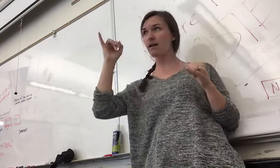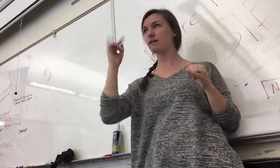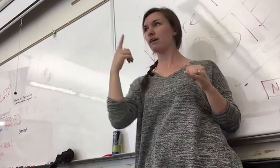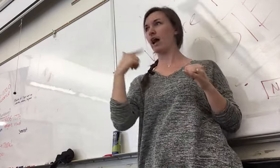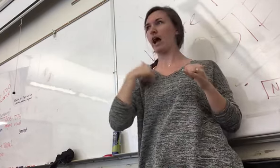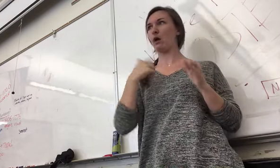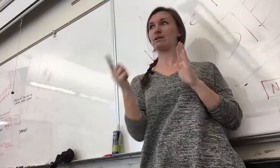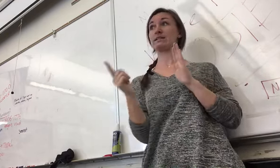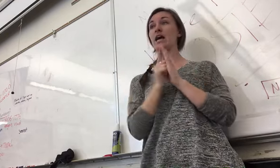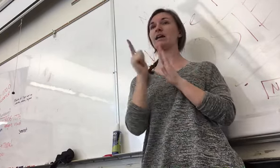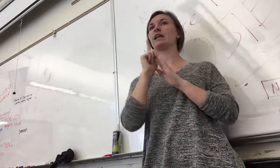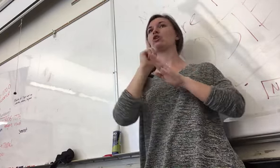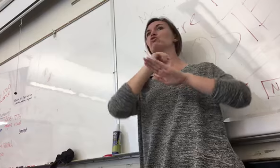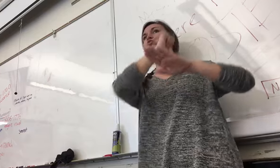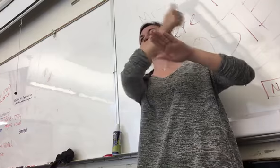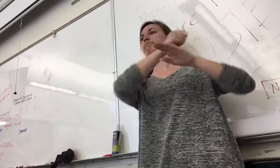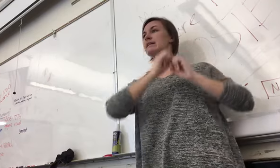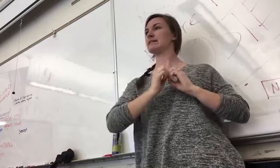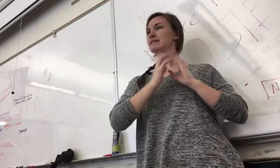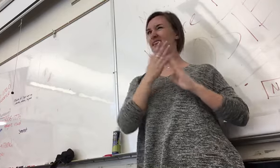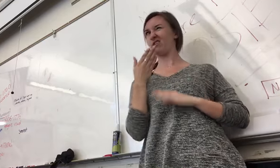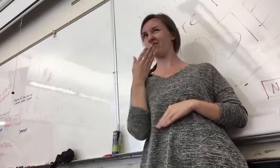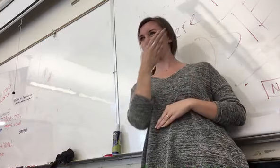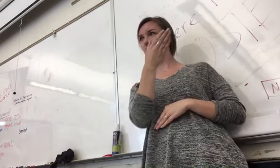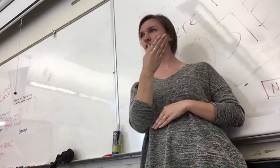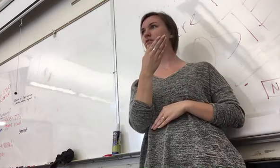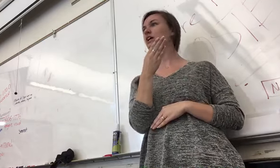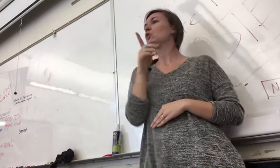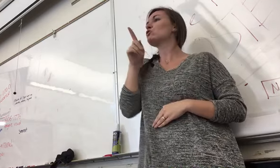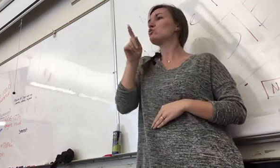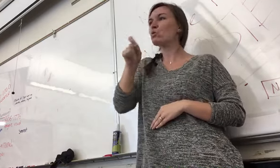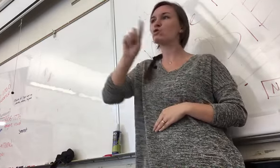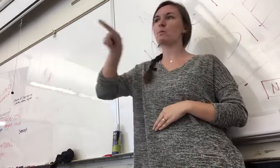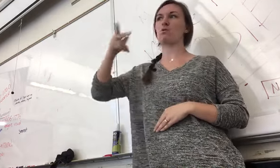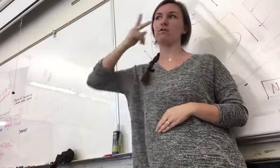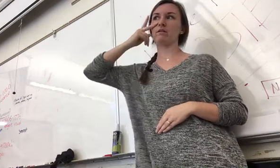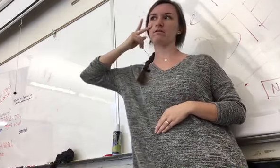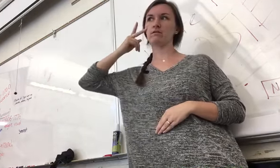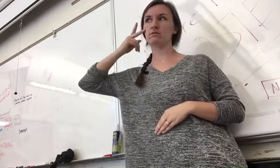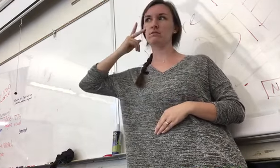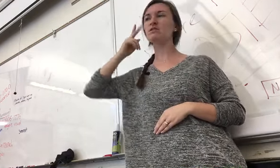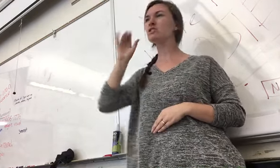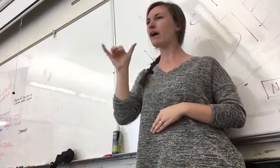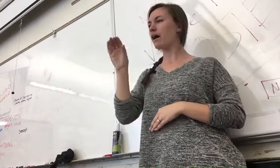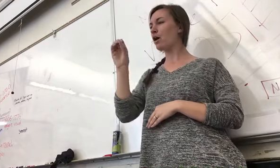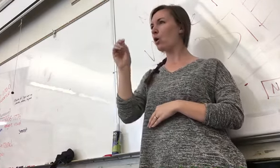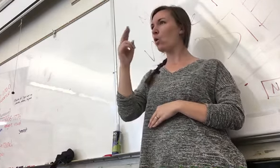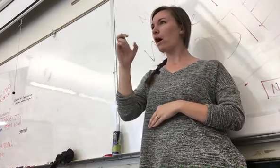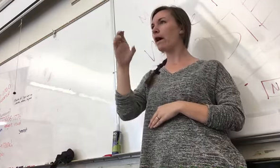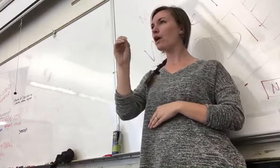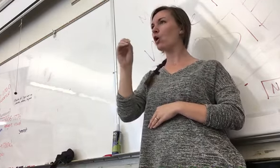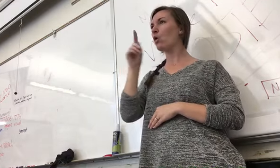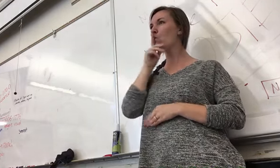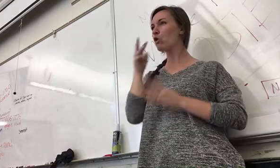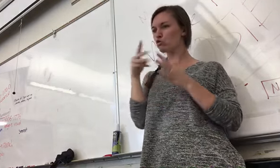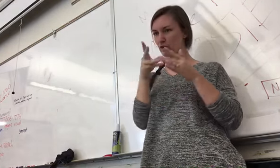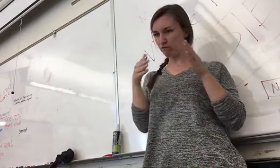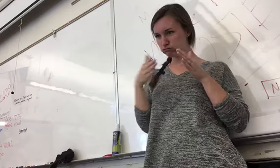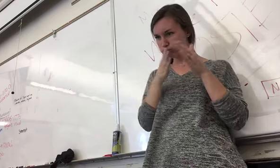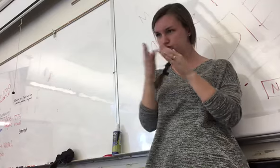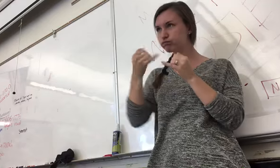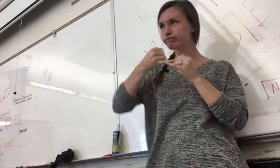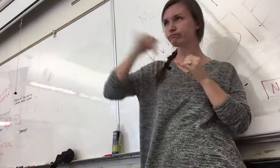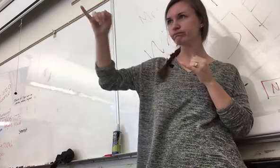to settle in the Ohio River Valley. They don't settle into the Ohio River Valley after, but even though we claim that, the colonists are now going to have